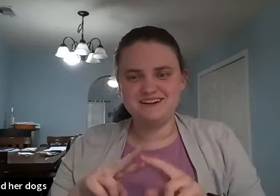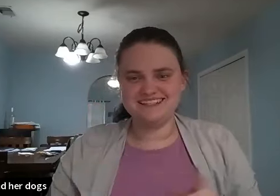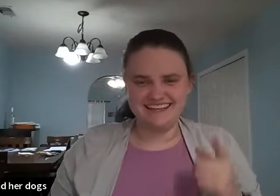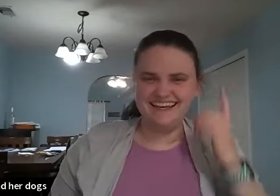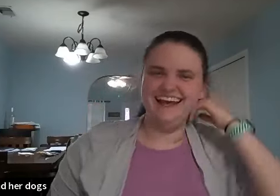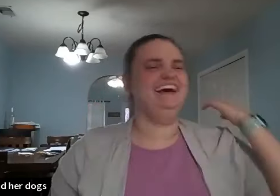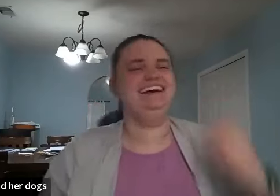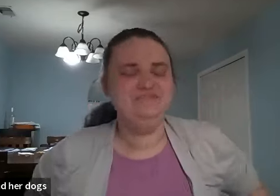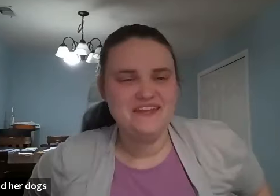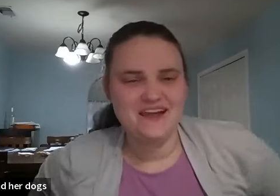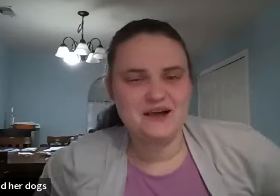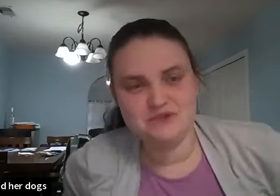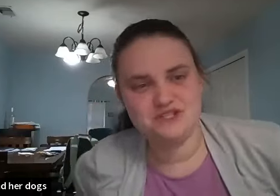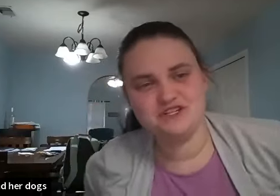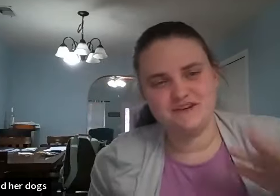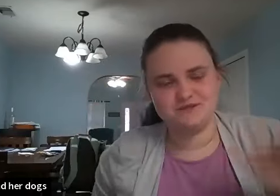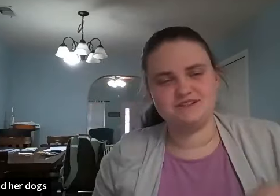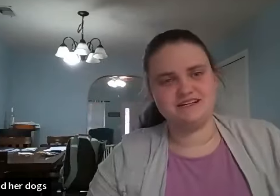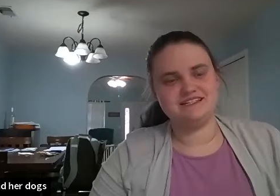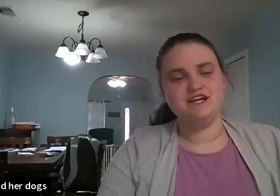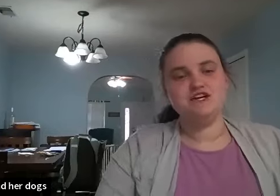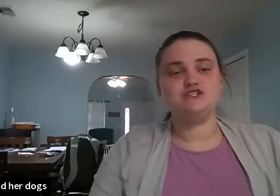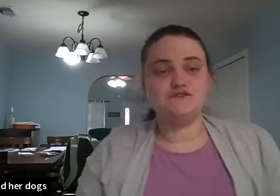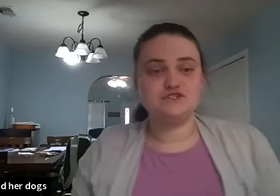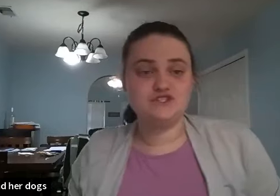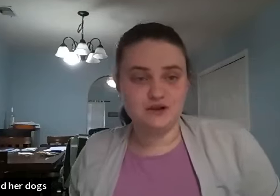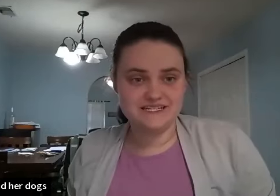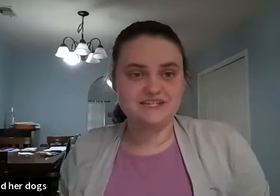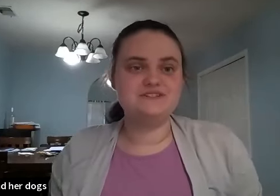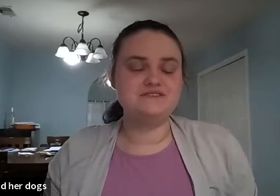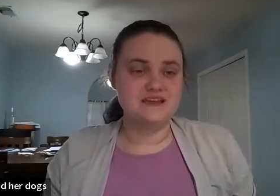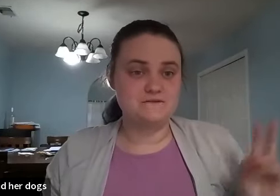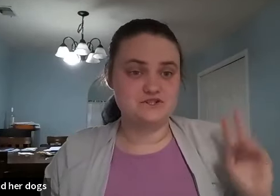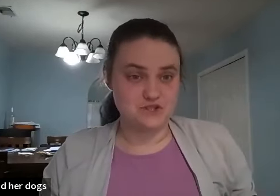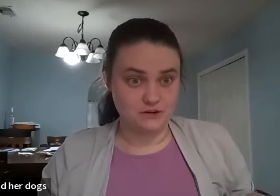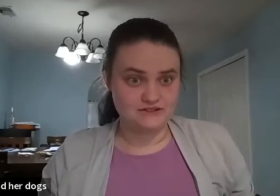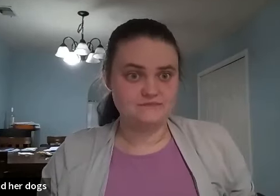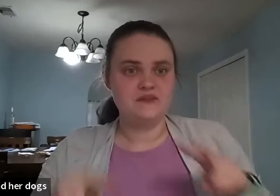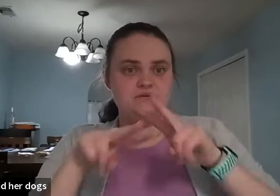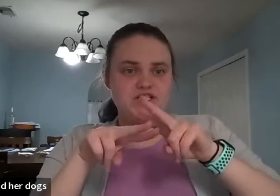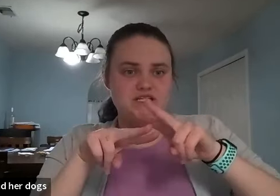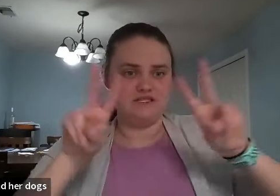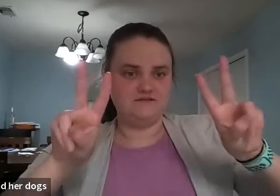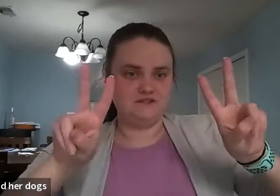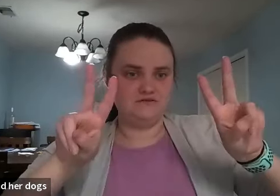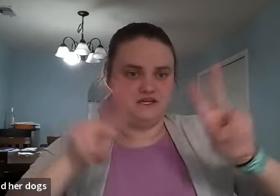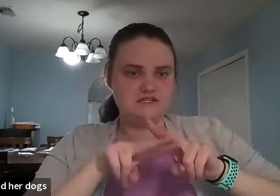salty. you do just fingerspell sardines. So for salty, you would do the sign for salt, which is you have two V's and you